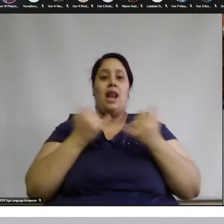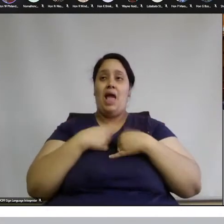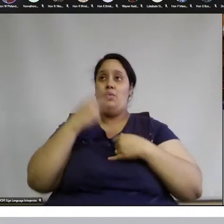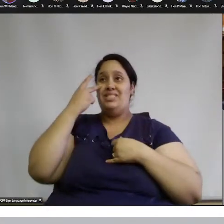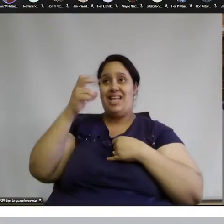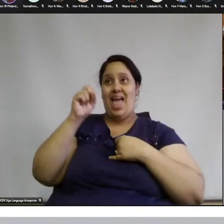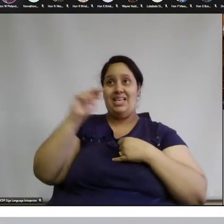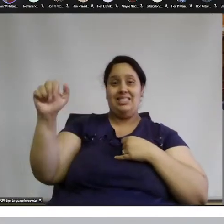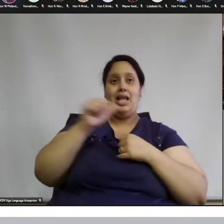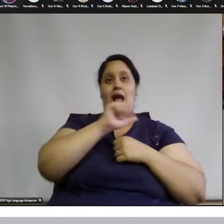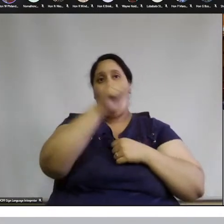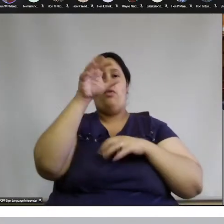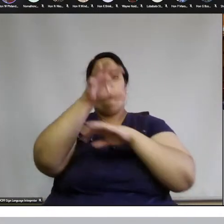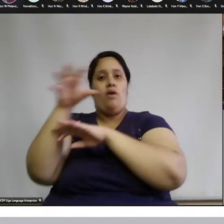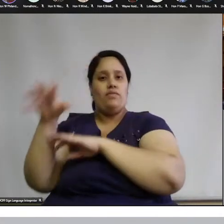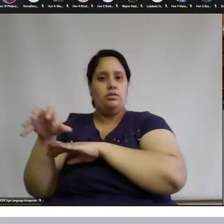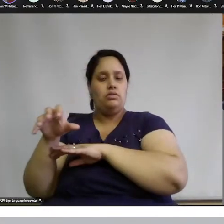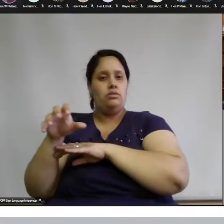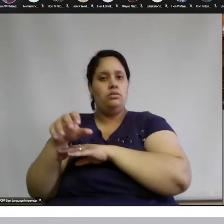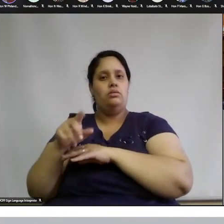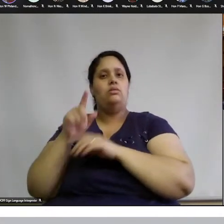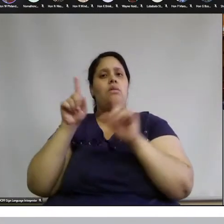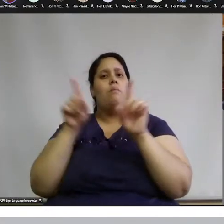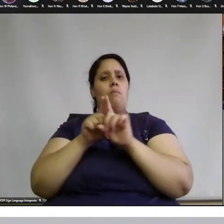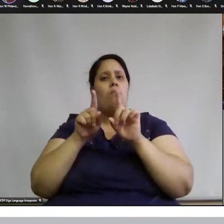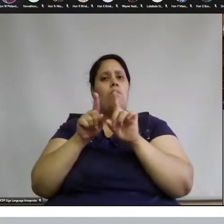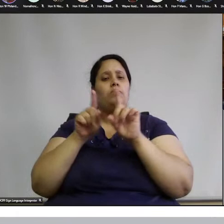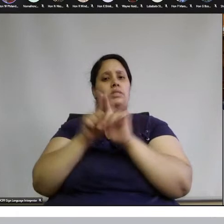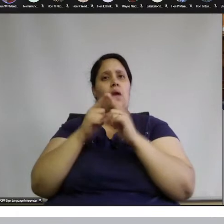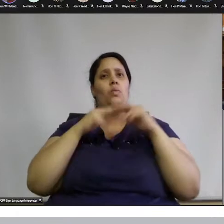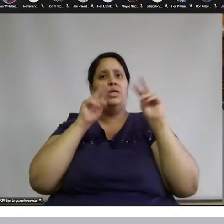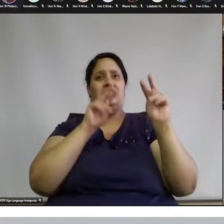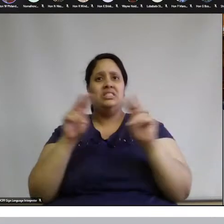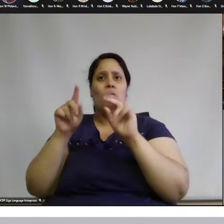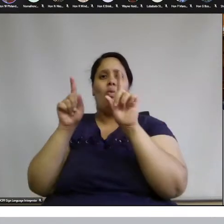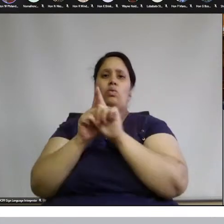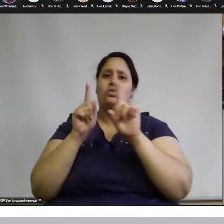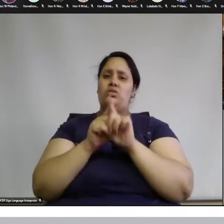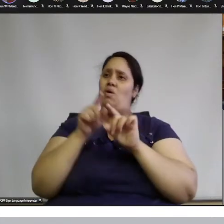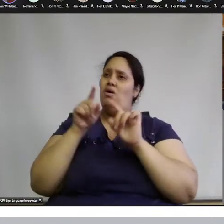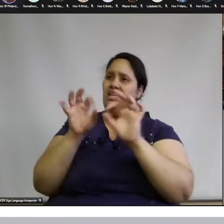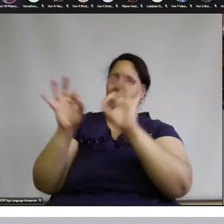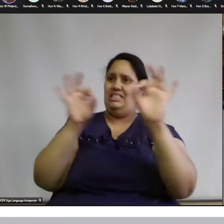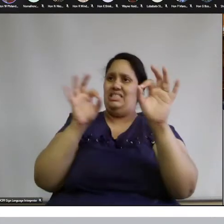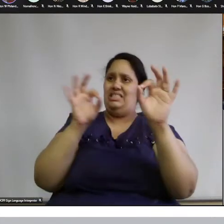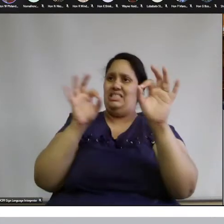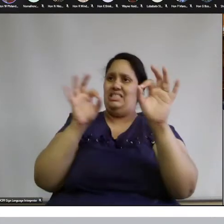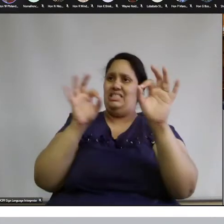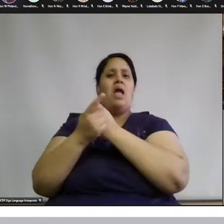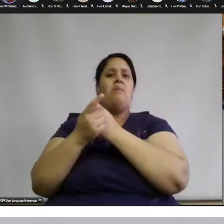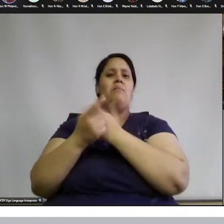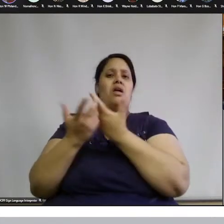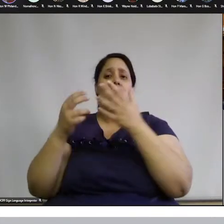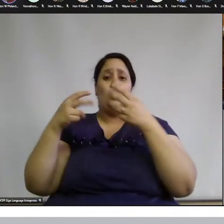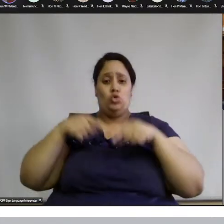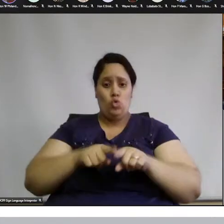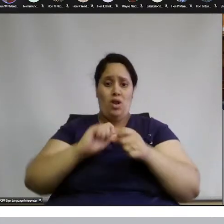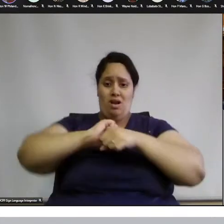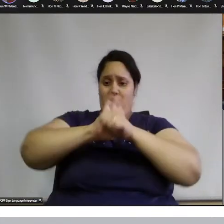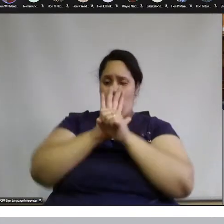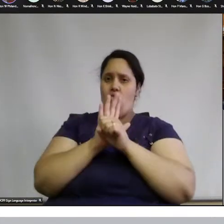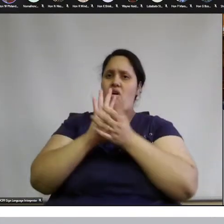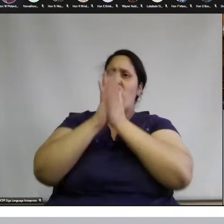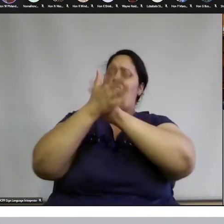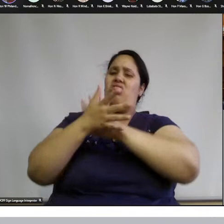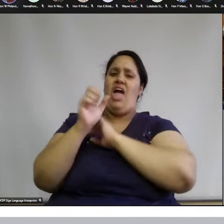in other provinces. It is even more discouraging to note this level of governance during a global pandemic